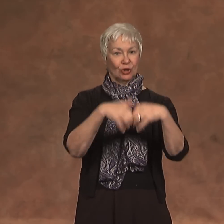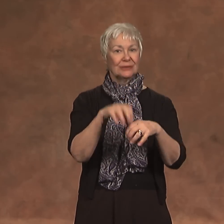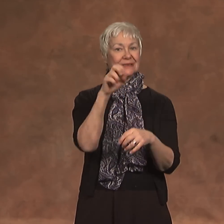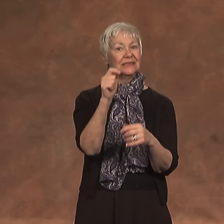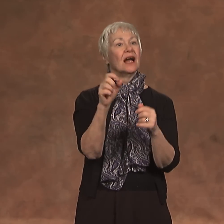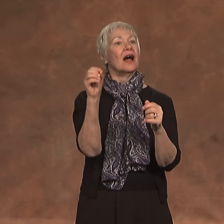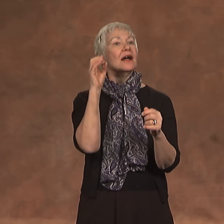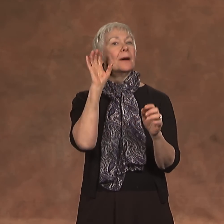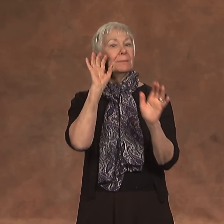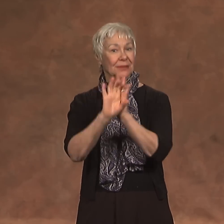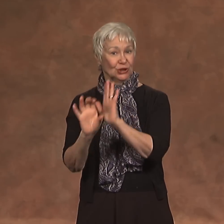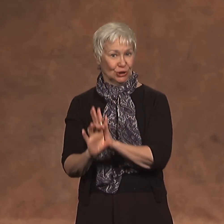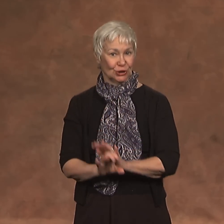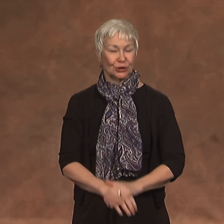with the text and the picture.